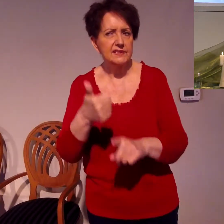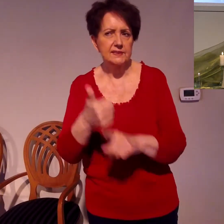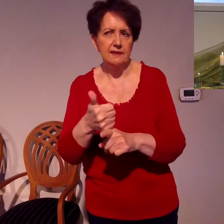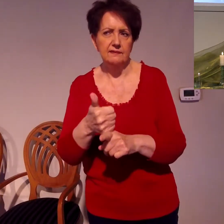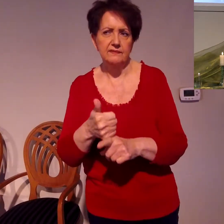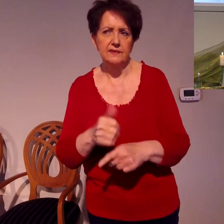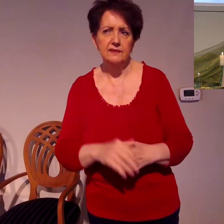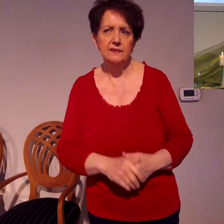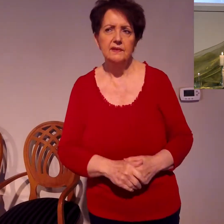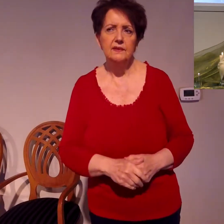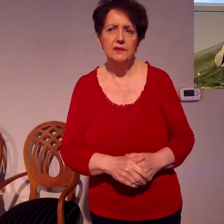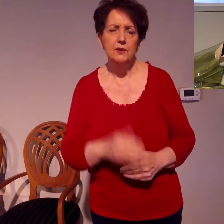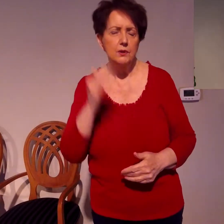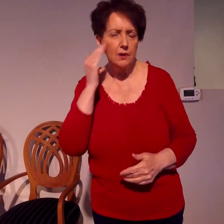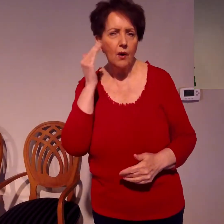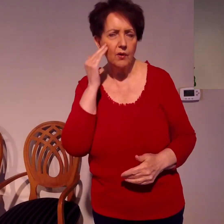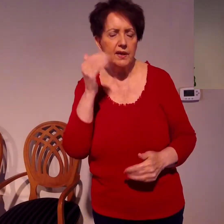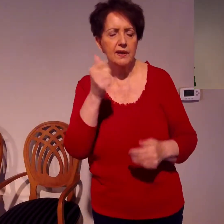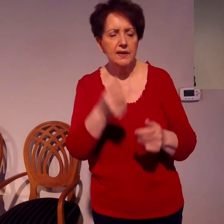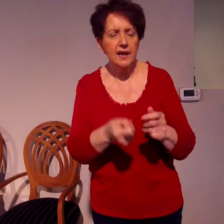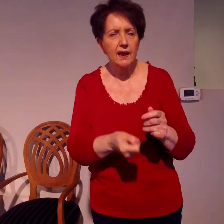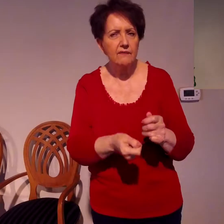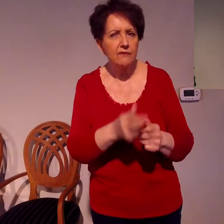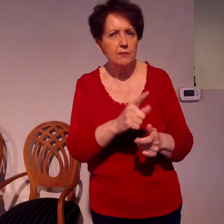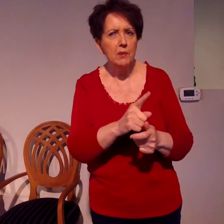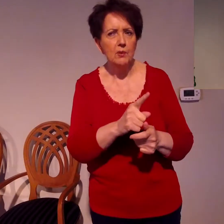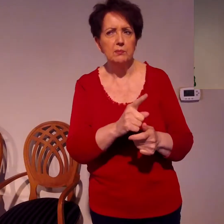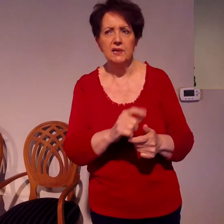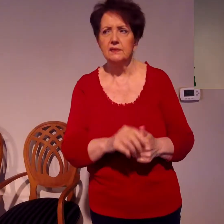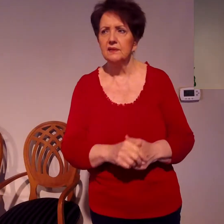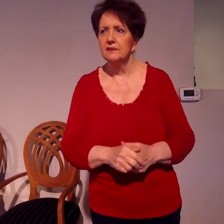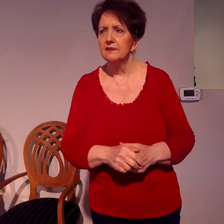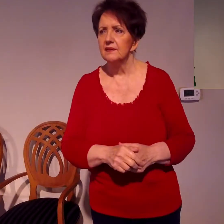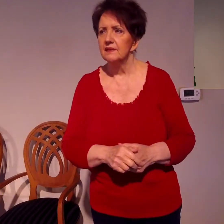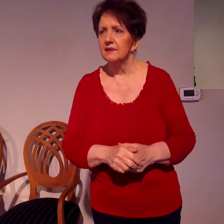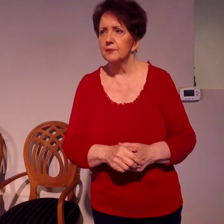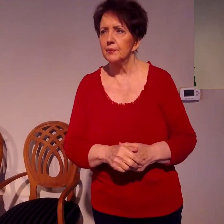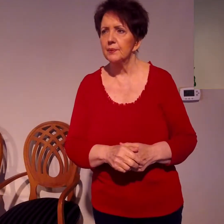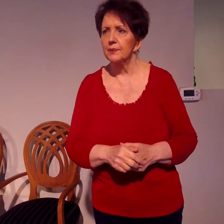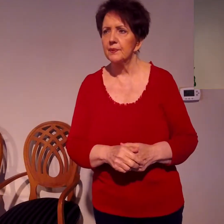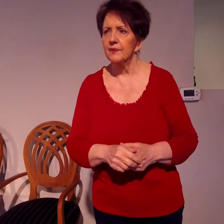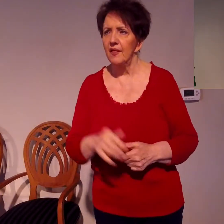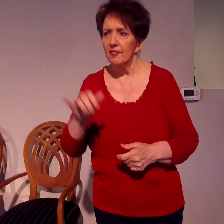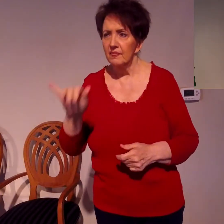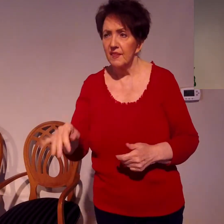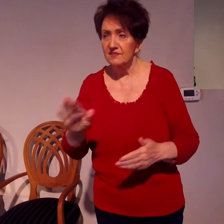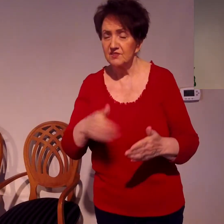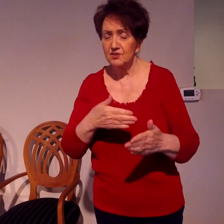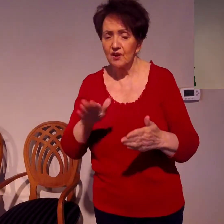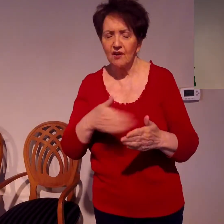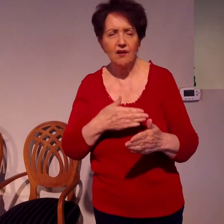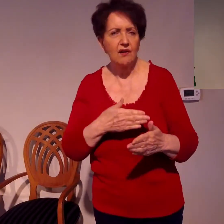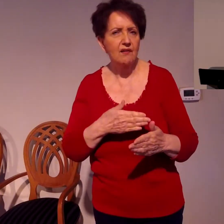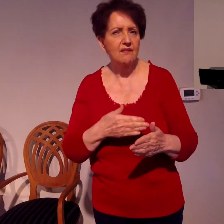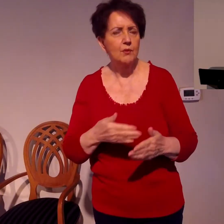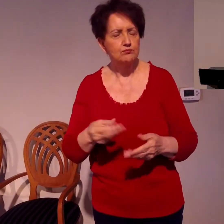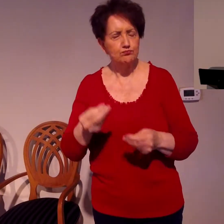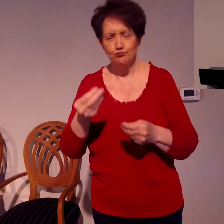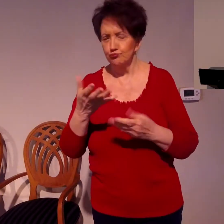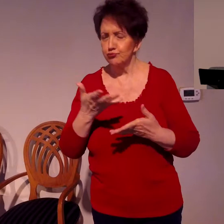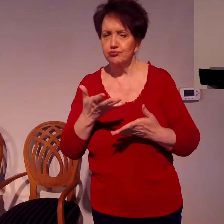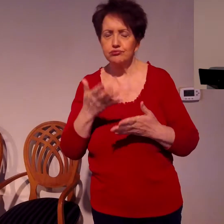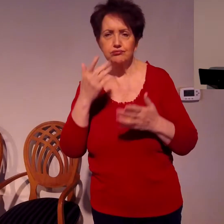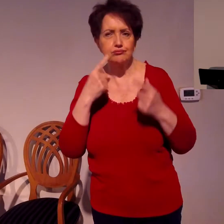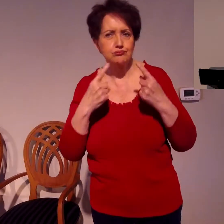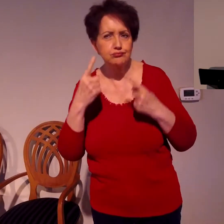had an awareness over there. It brought me to tears thanks to Alana singing the song. It's an awareness in this moment. It's an